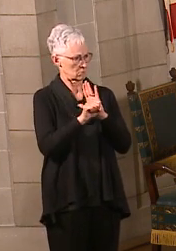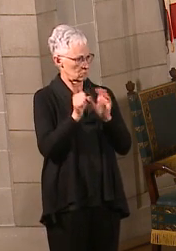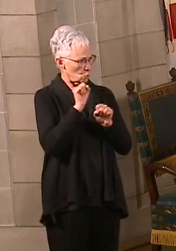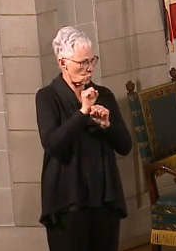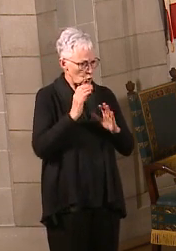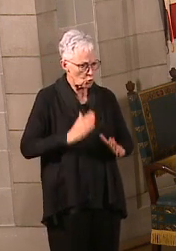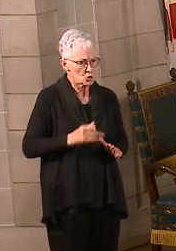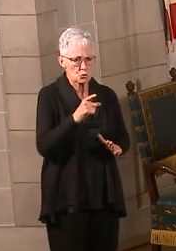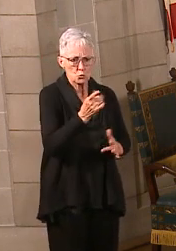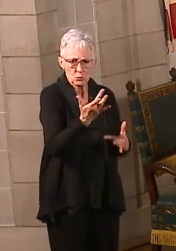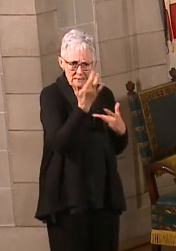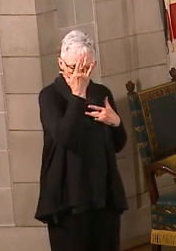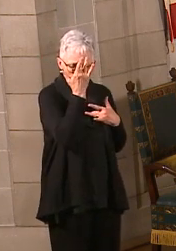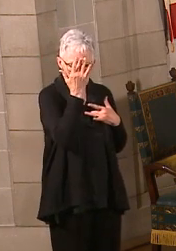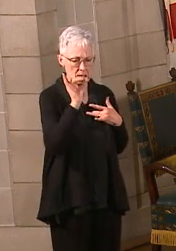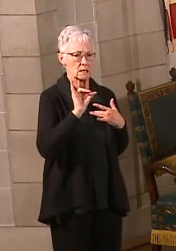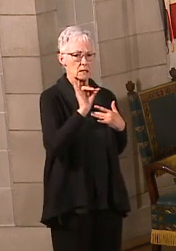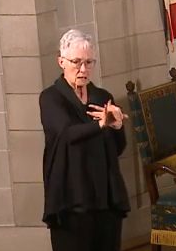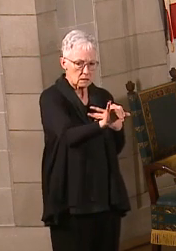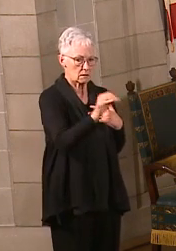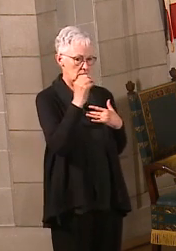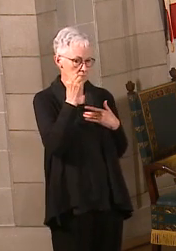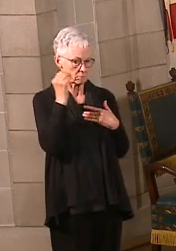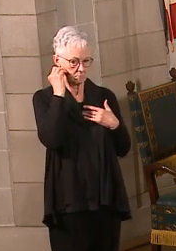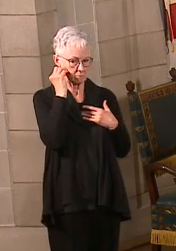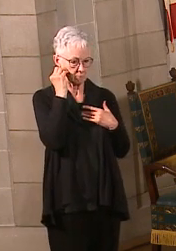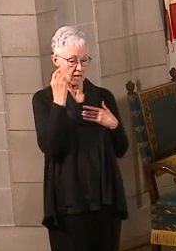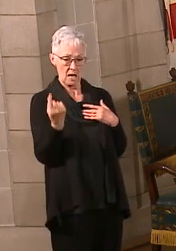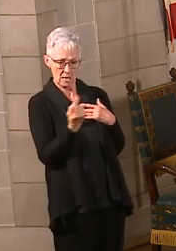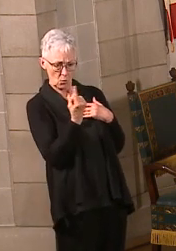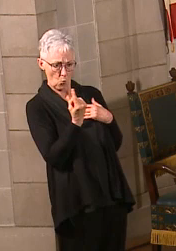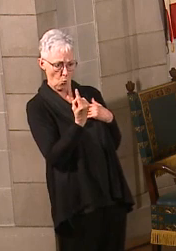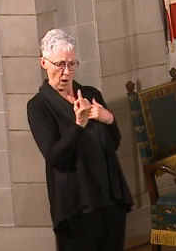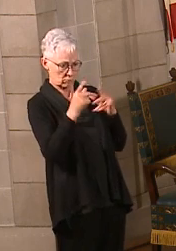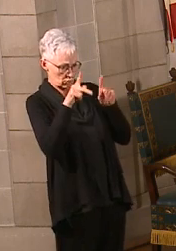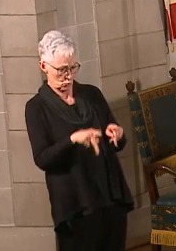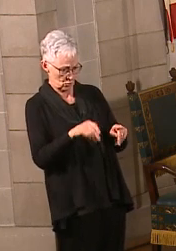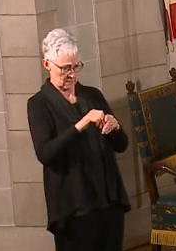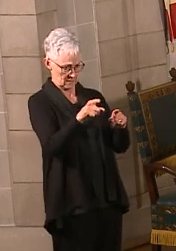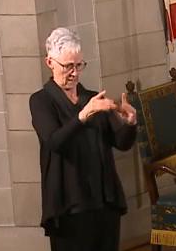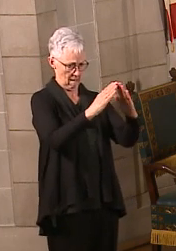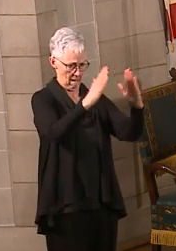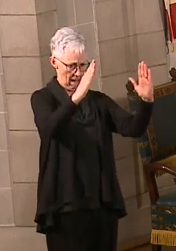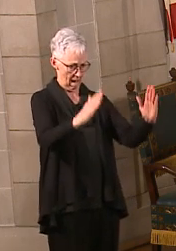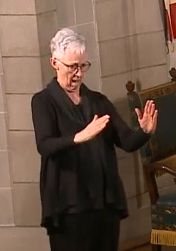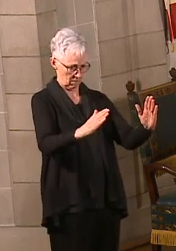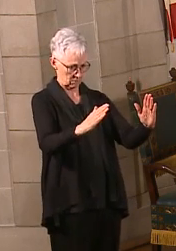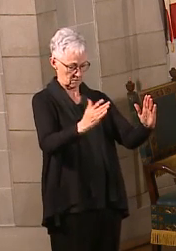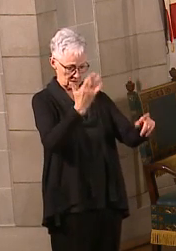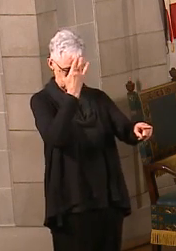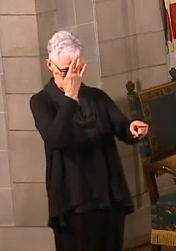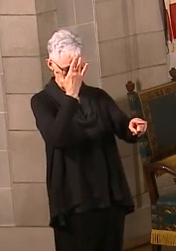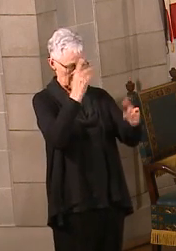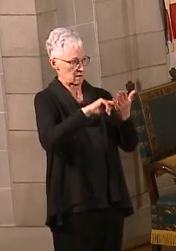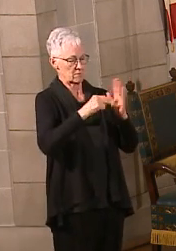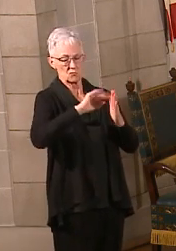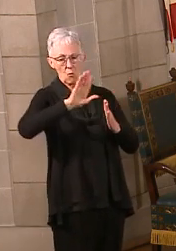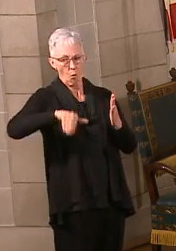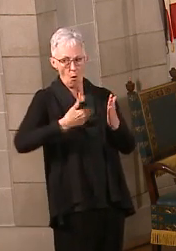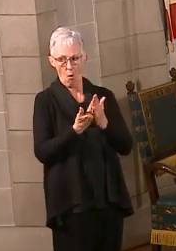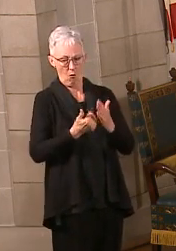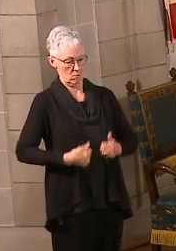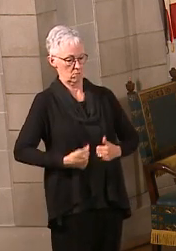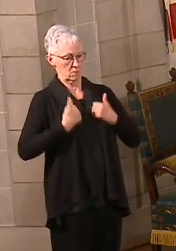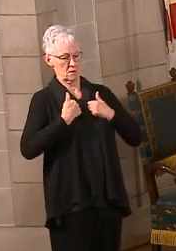If somebody in your household is sick, stay home. And we've extended leave benefits to all of our teammates so that if they're in one of